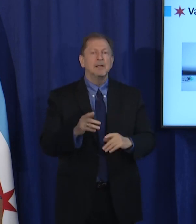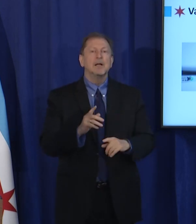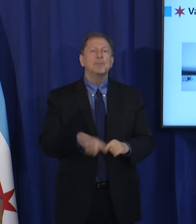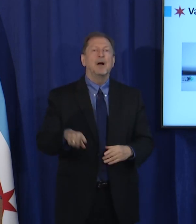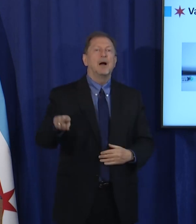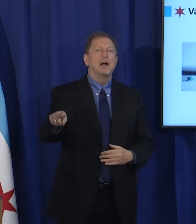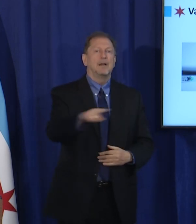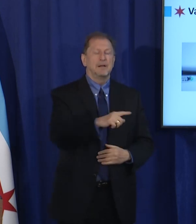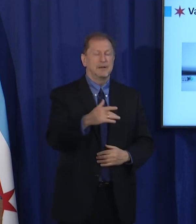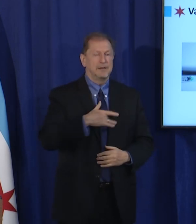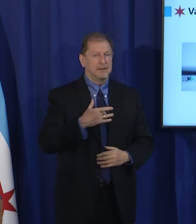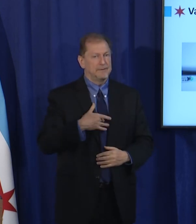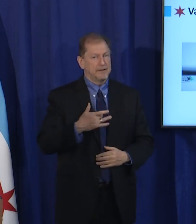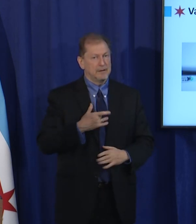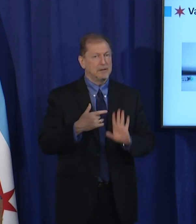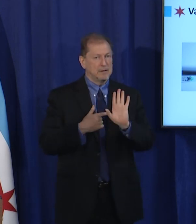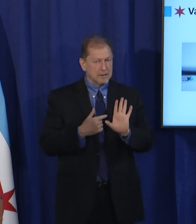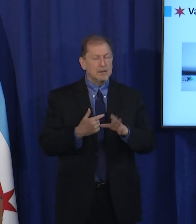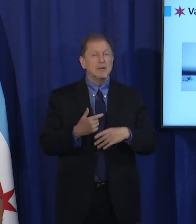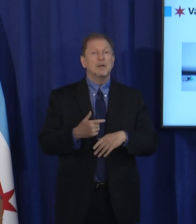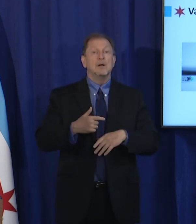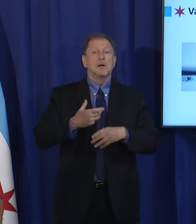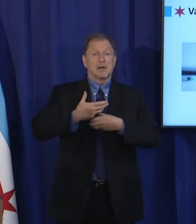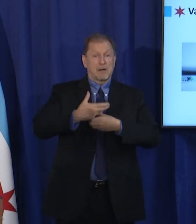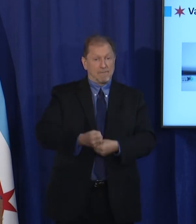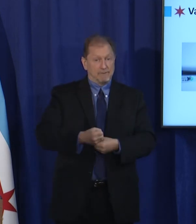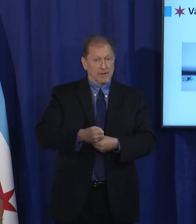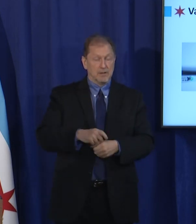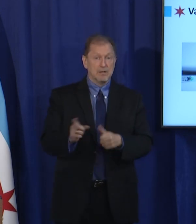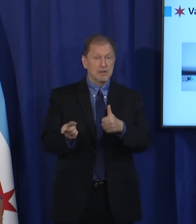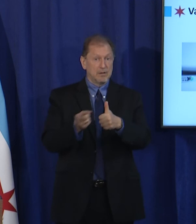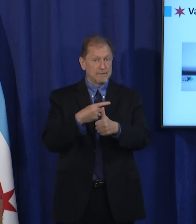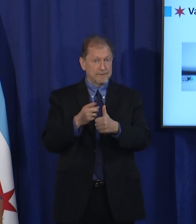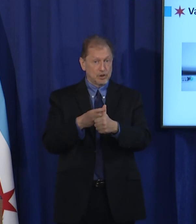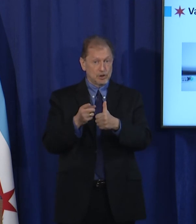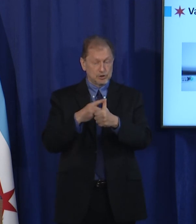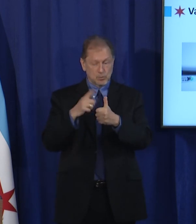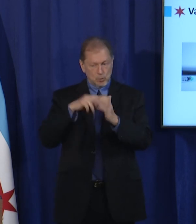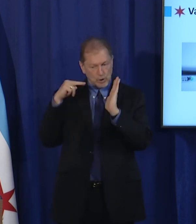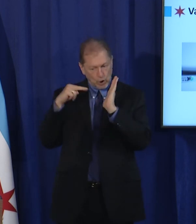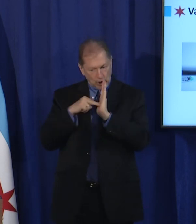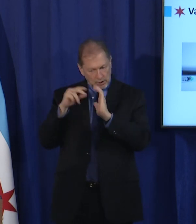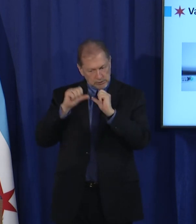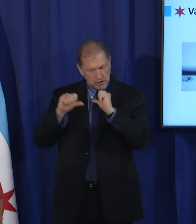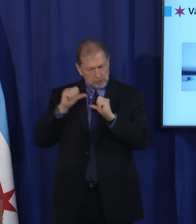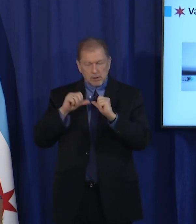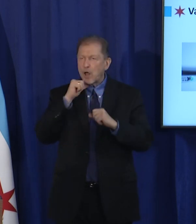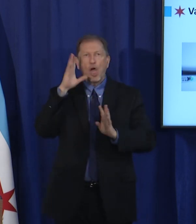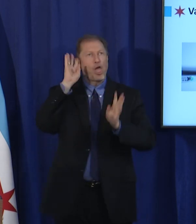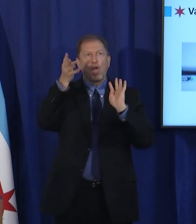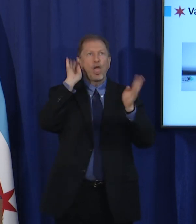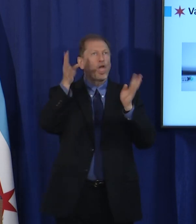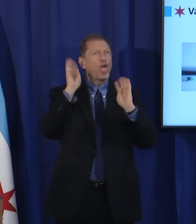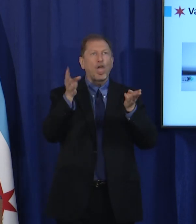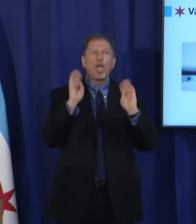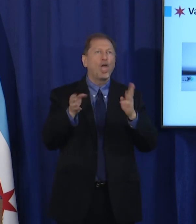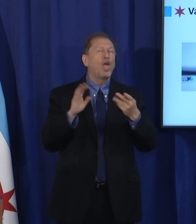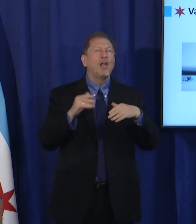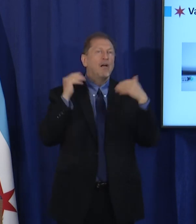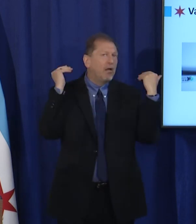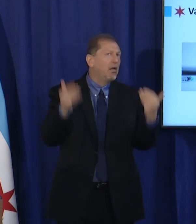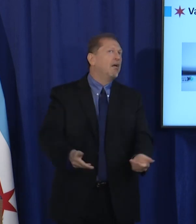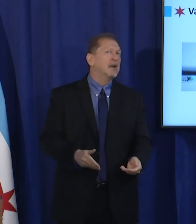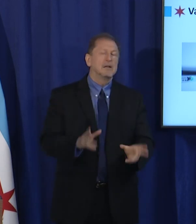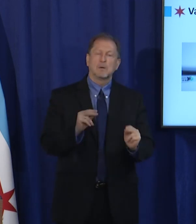assured, first and foremost, we're looking at the science. We will be absolutely transparent with